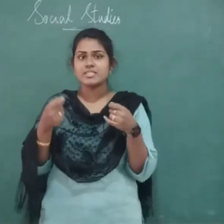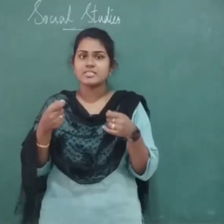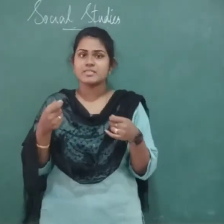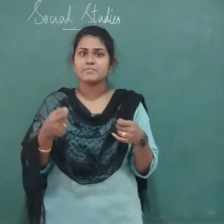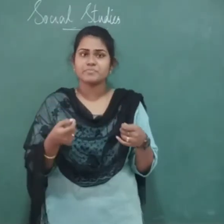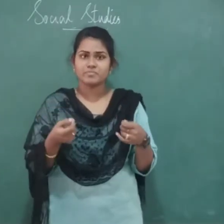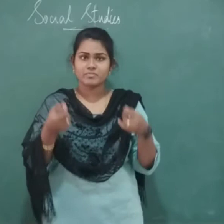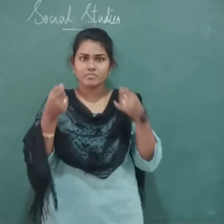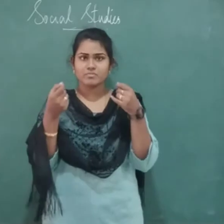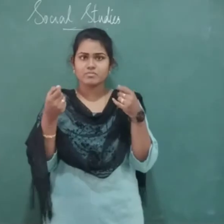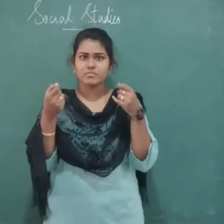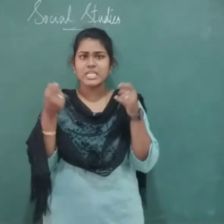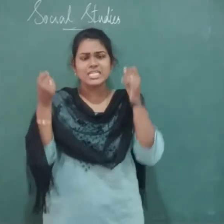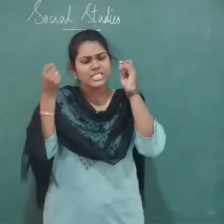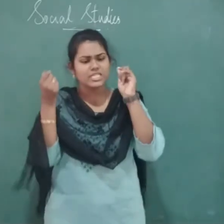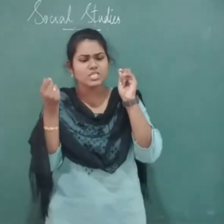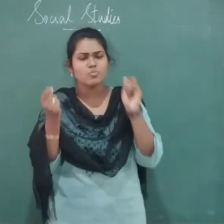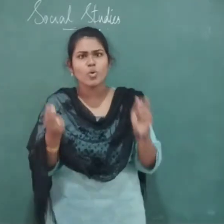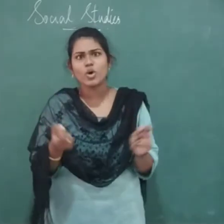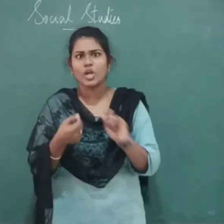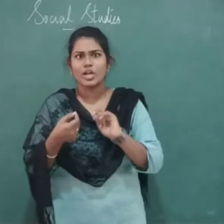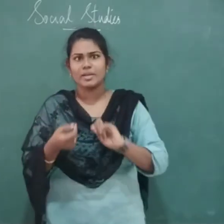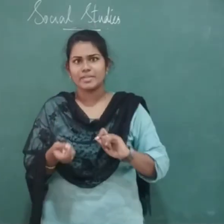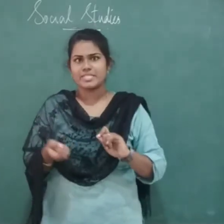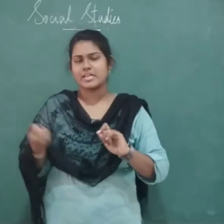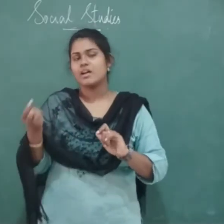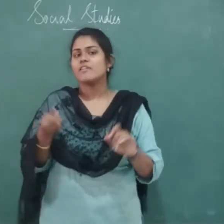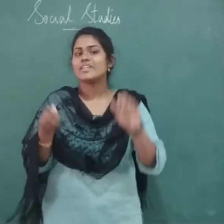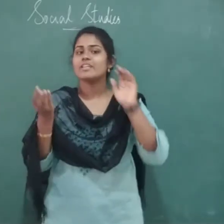sense certain small ornaments